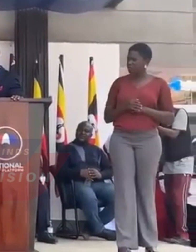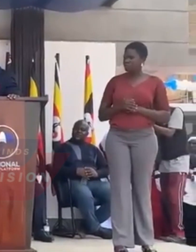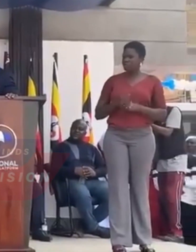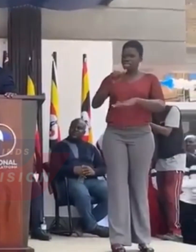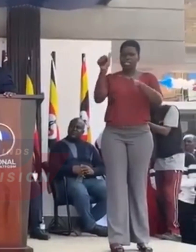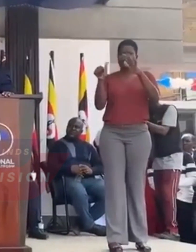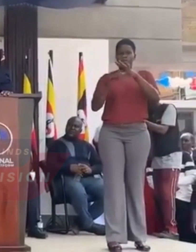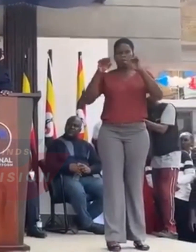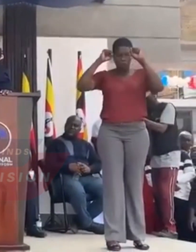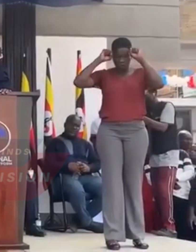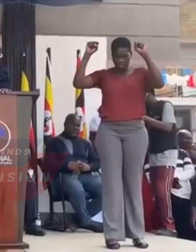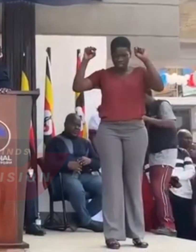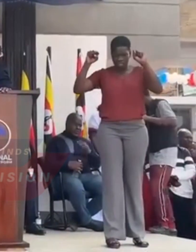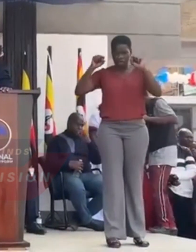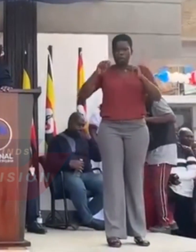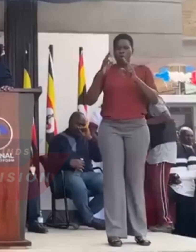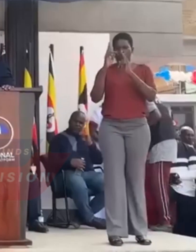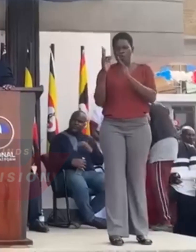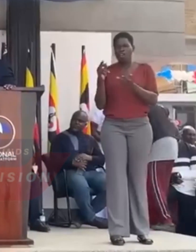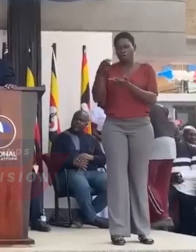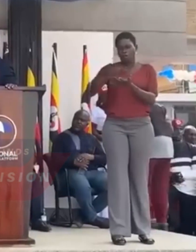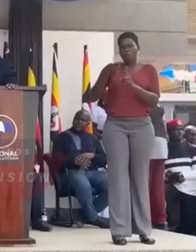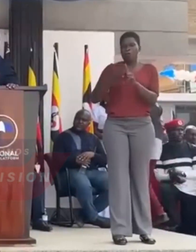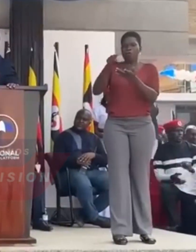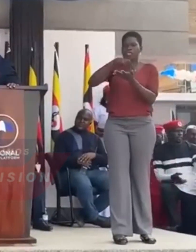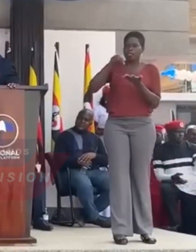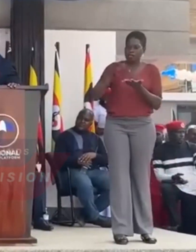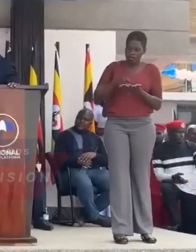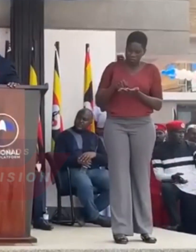the Deputy President, Honorable Mpuga from Central,